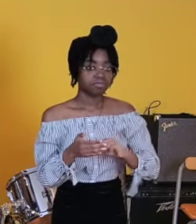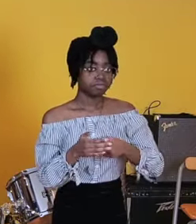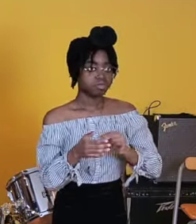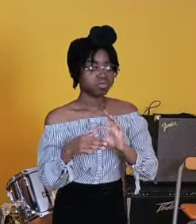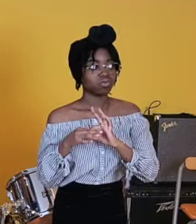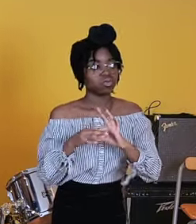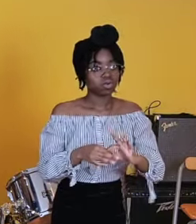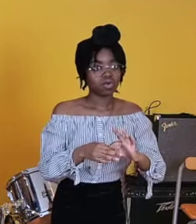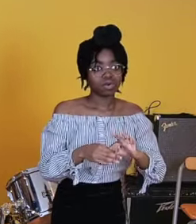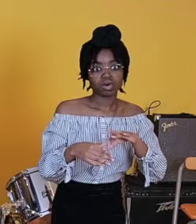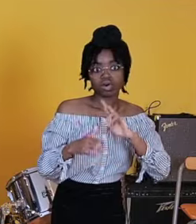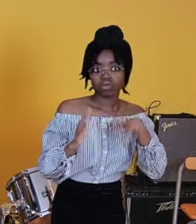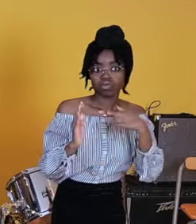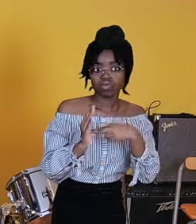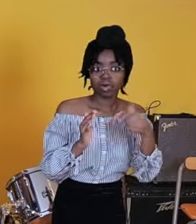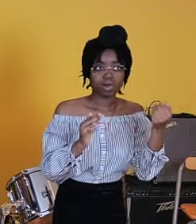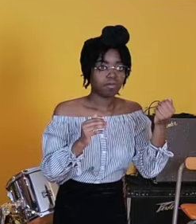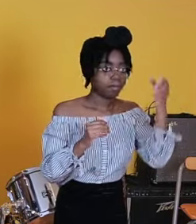parent,